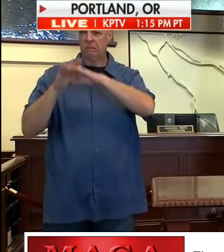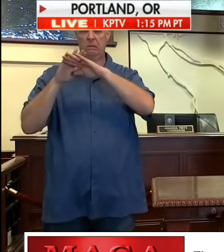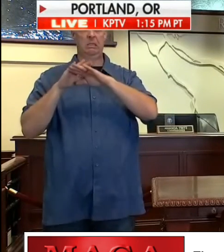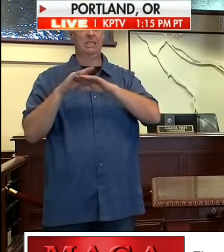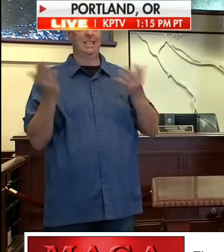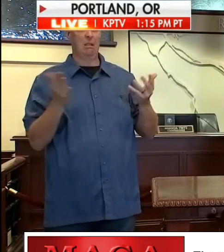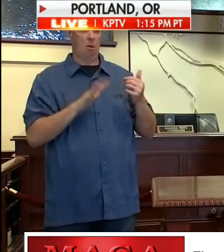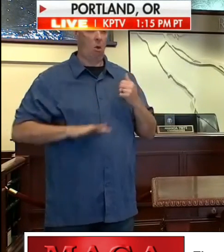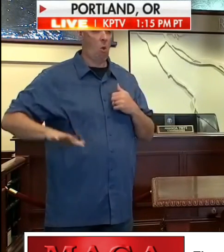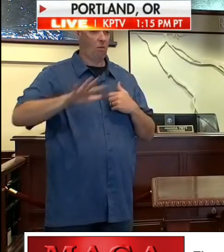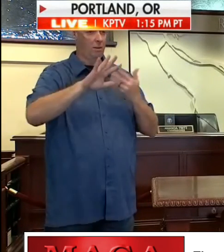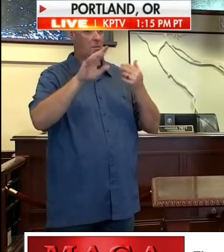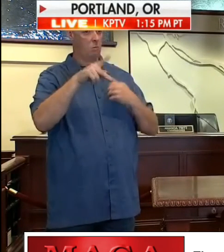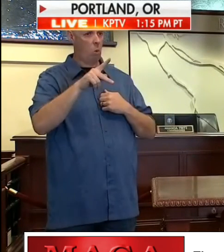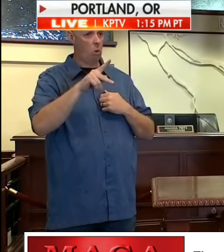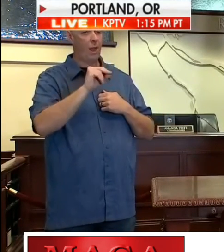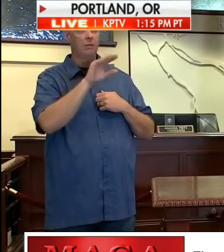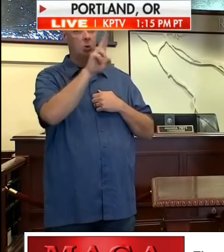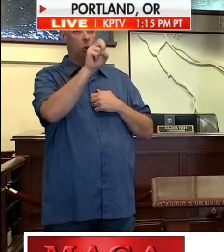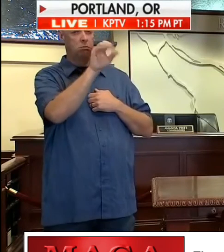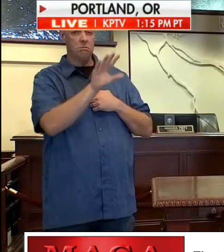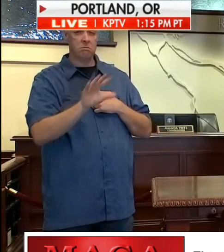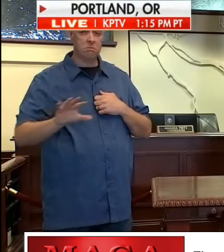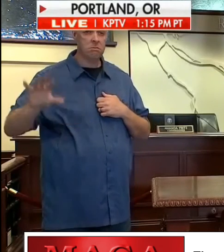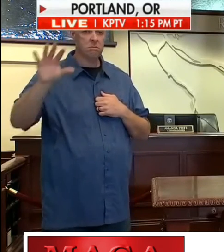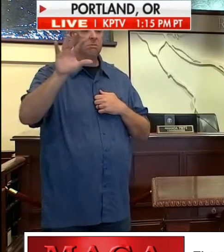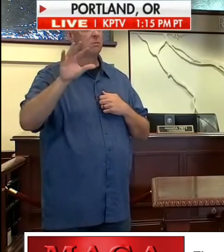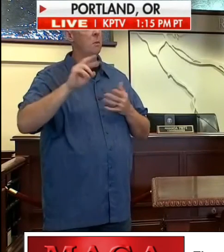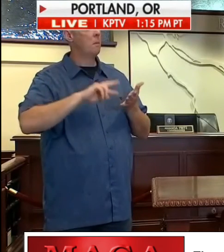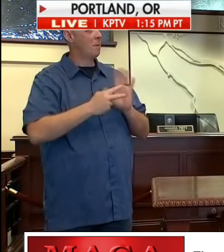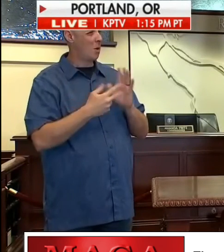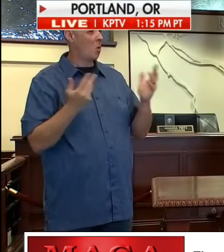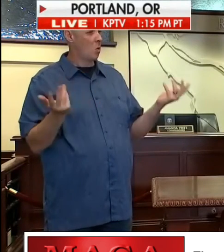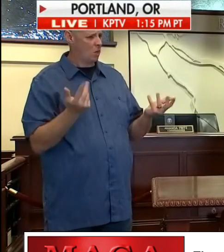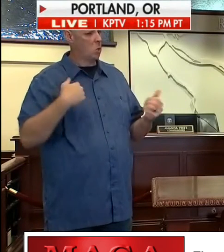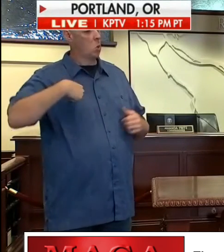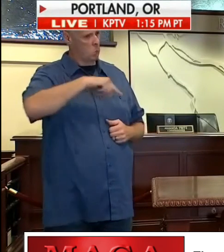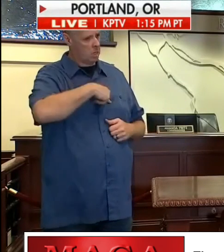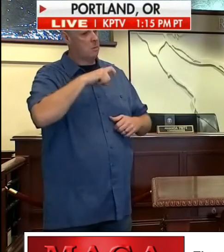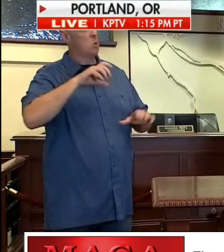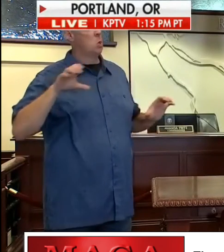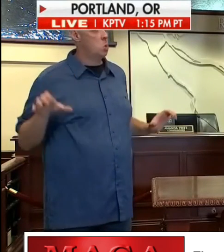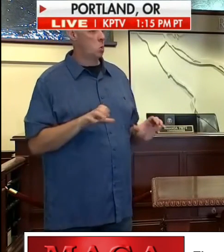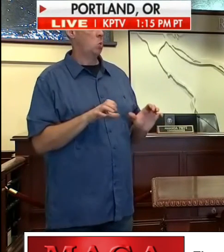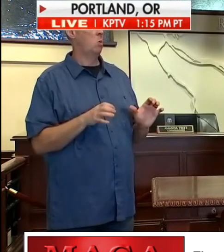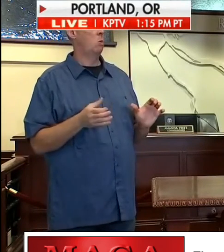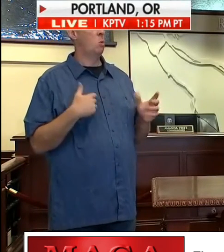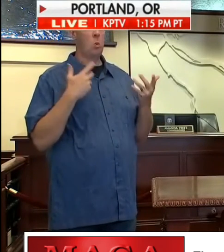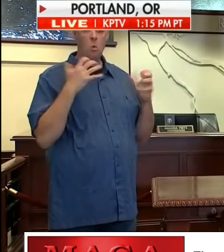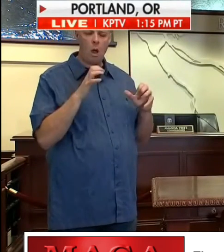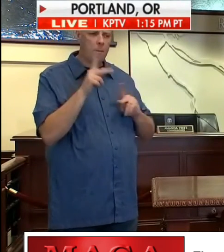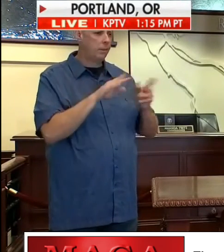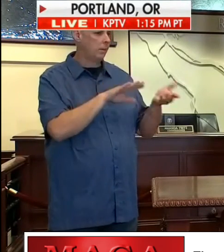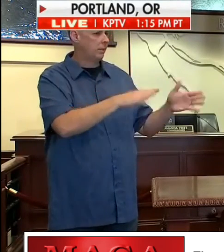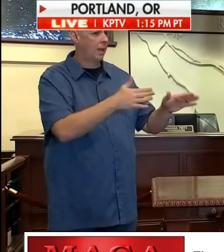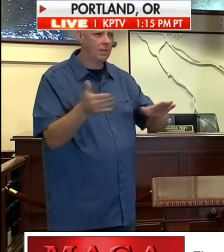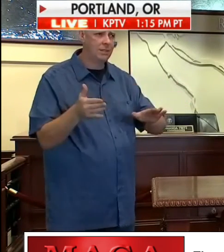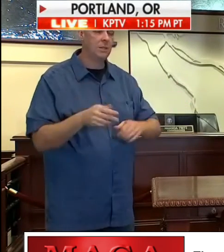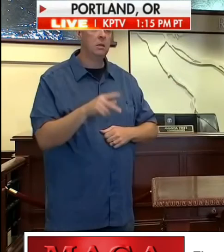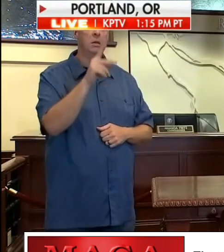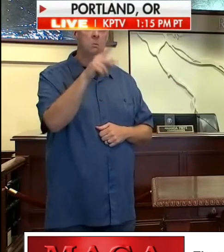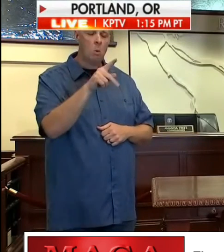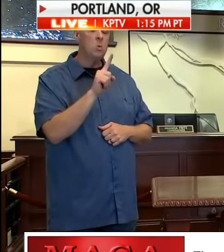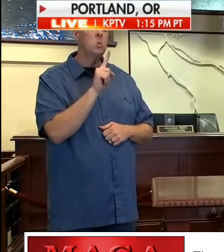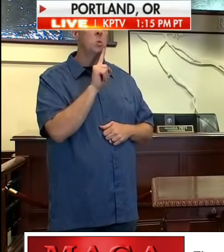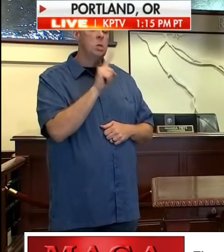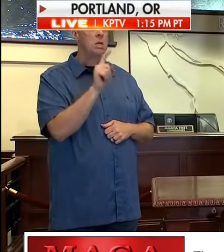nation. It's incumbent on all of us to do better. So lives, no more lives are lost. Portland